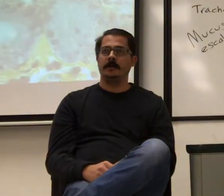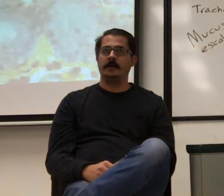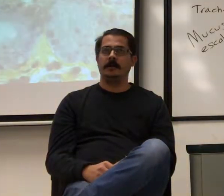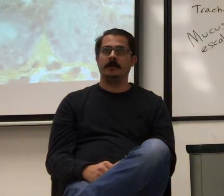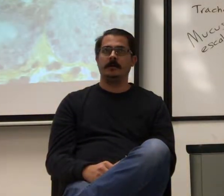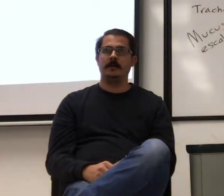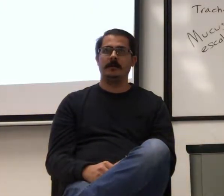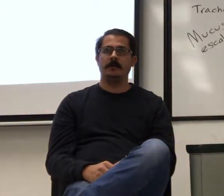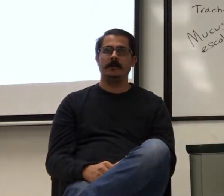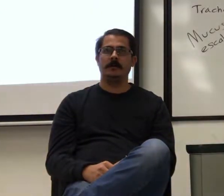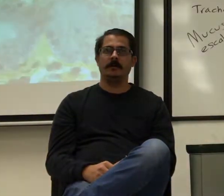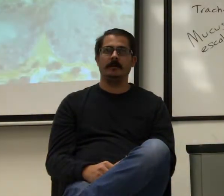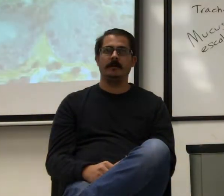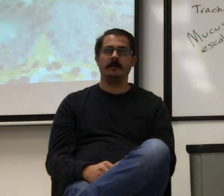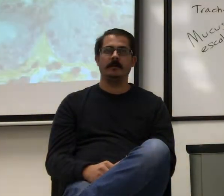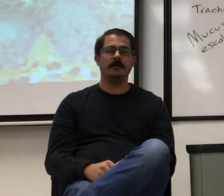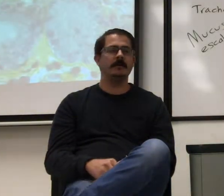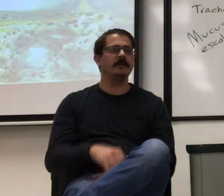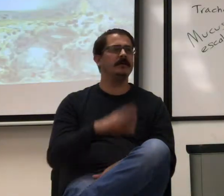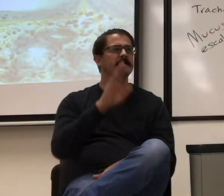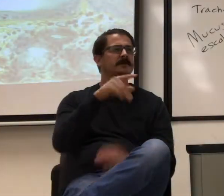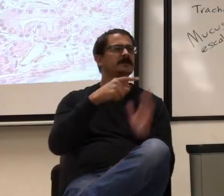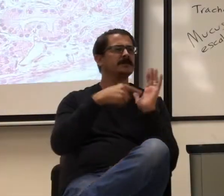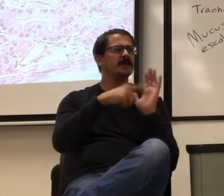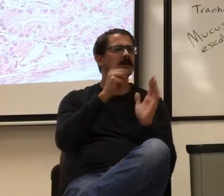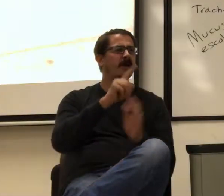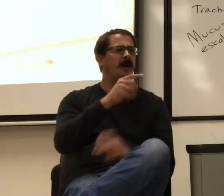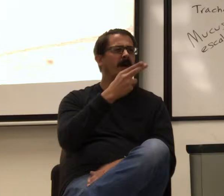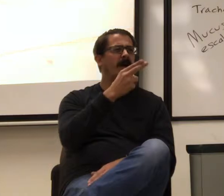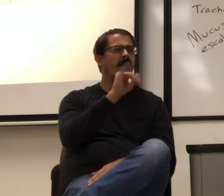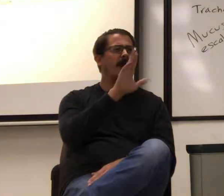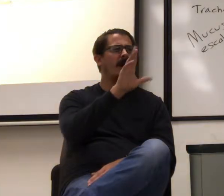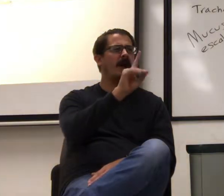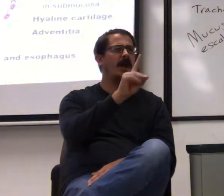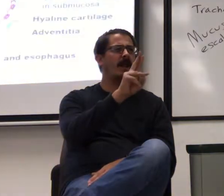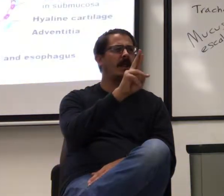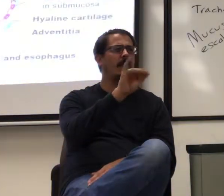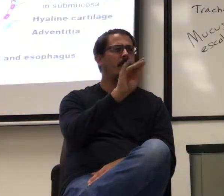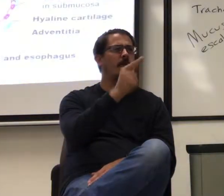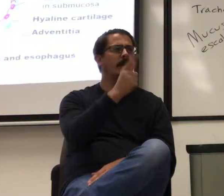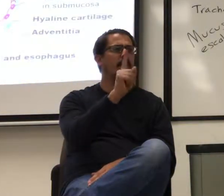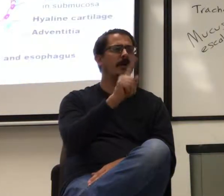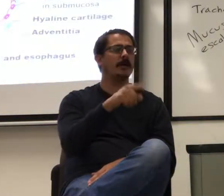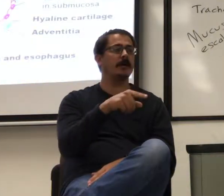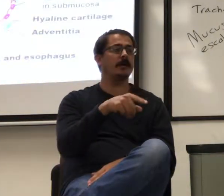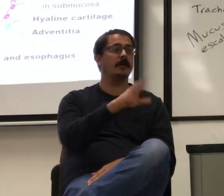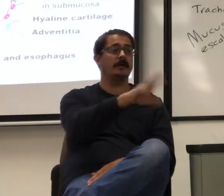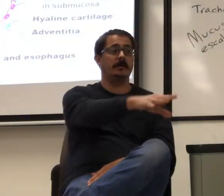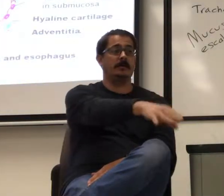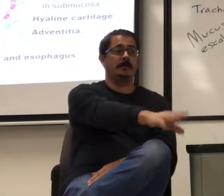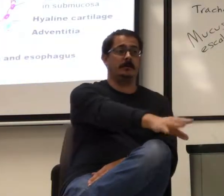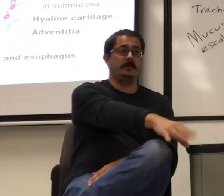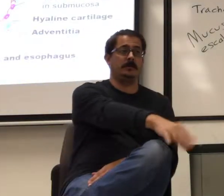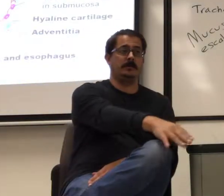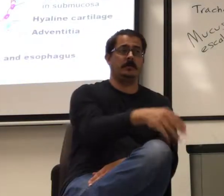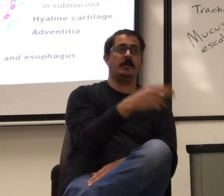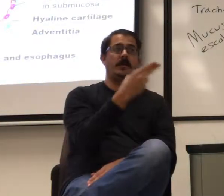Can you show where the hyaline ring is? Yeah. So if we go back to this slide,